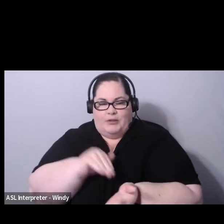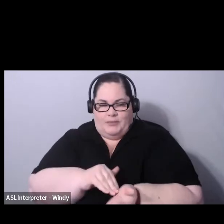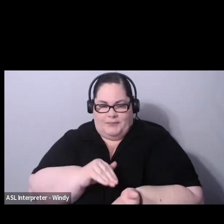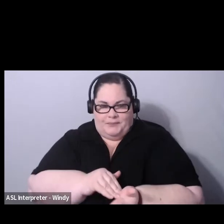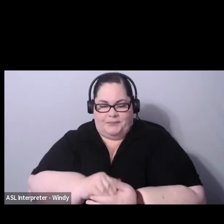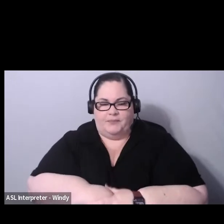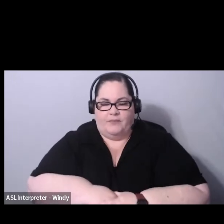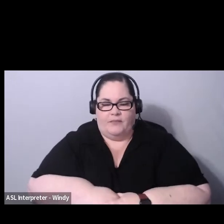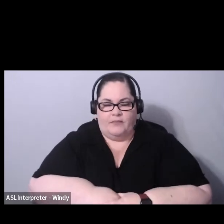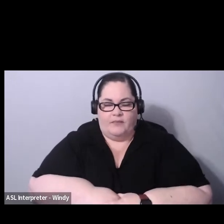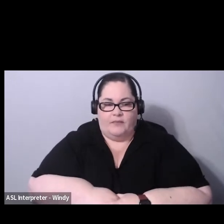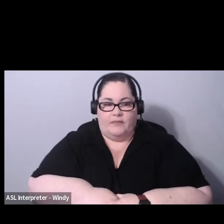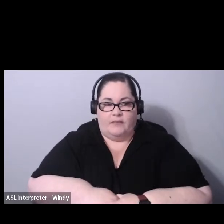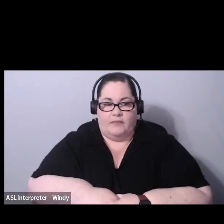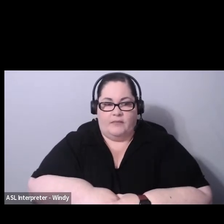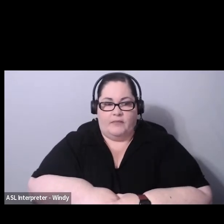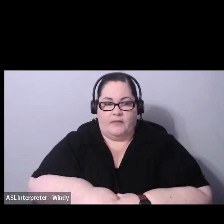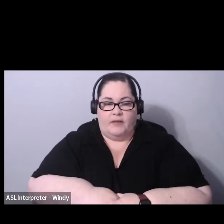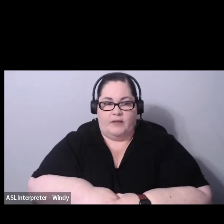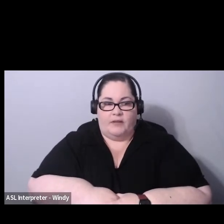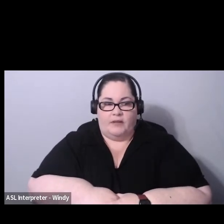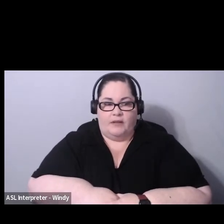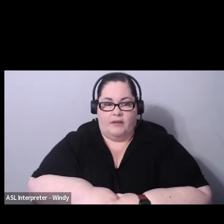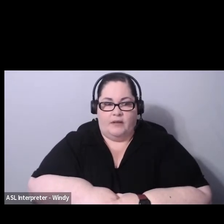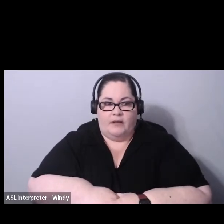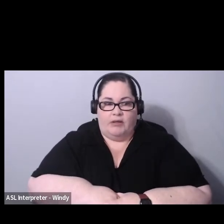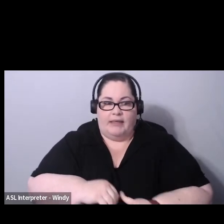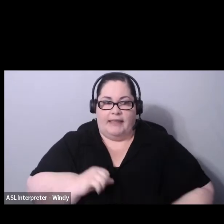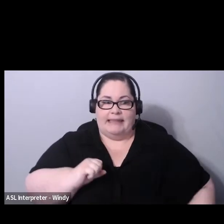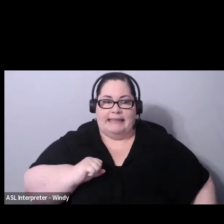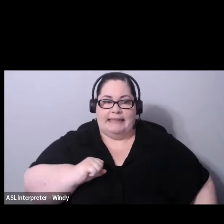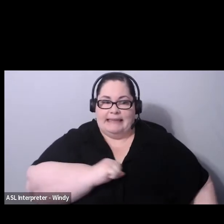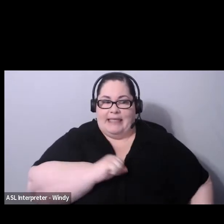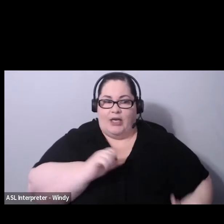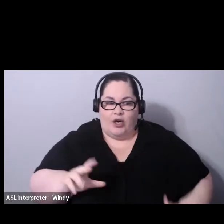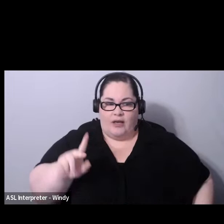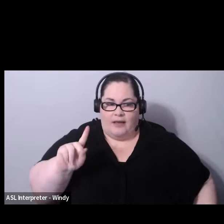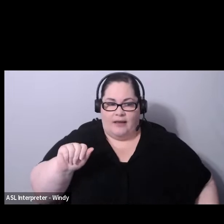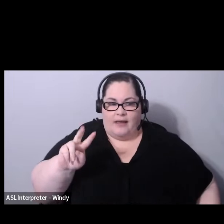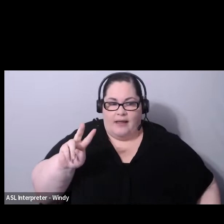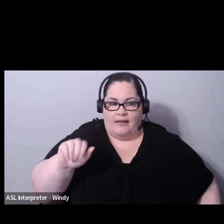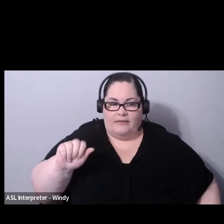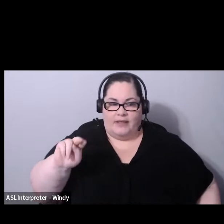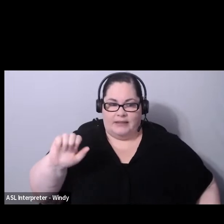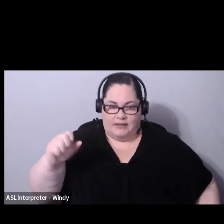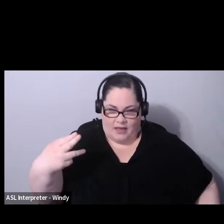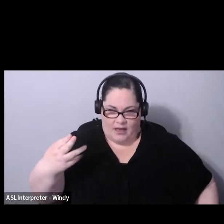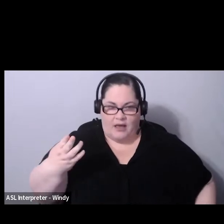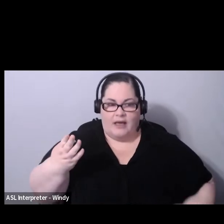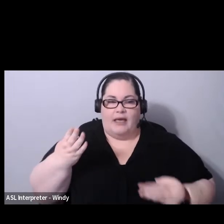Senator Kavanaugh has proposed a probate